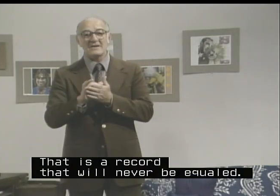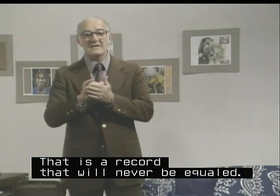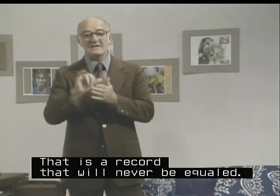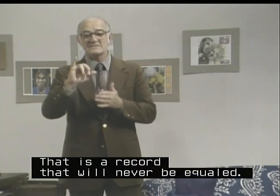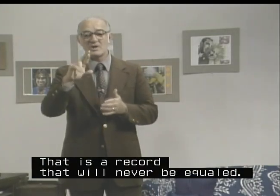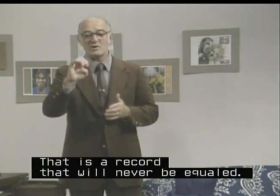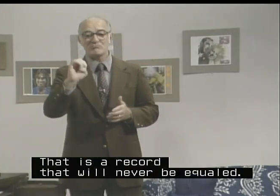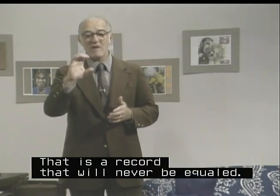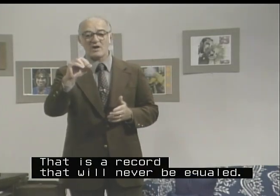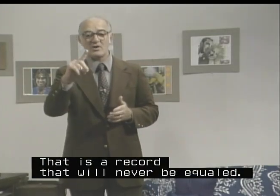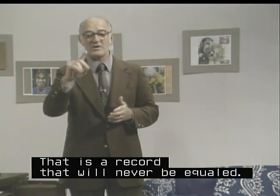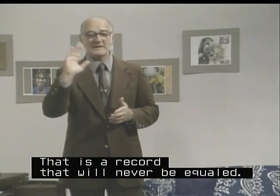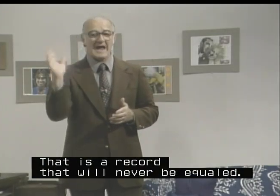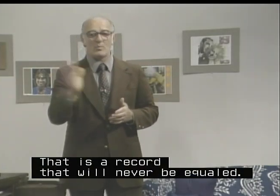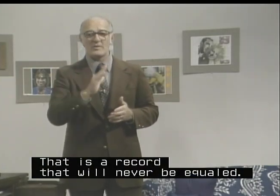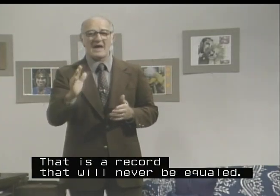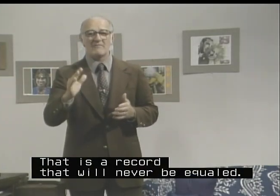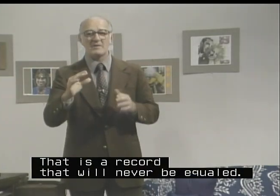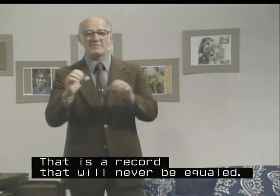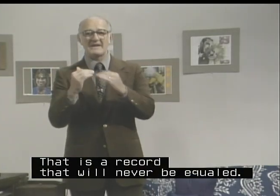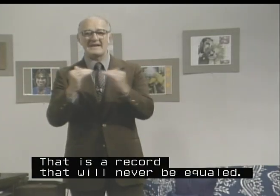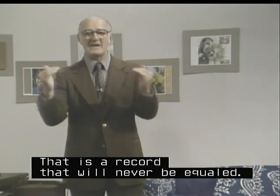is a record that will never be equaled.